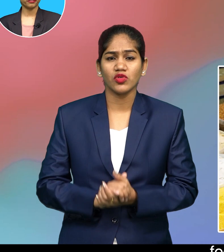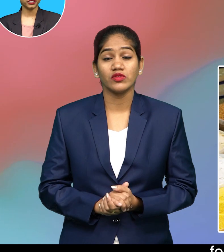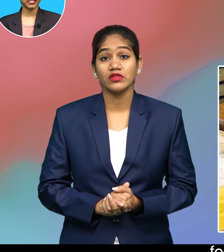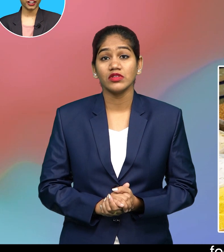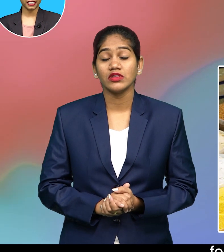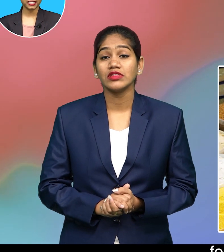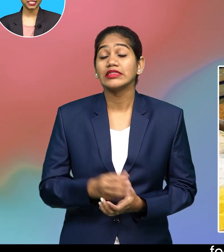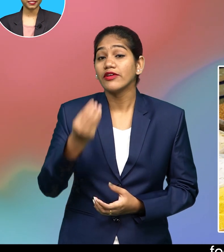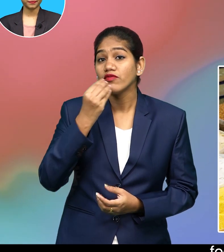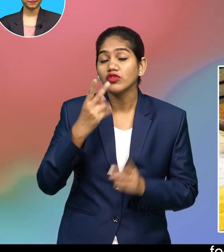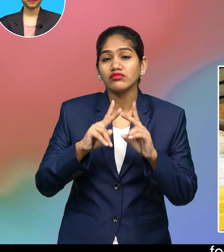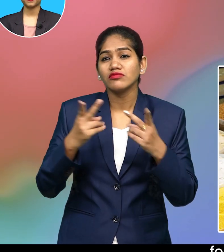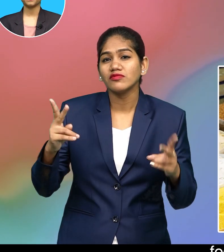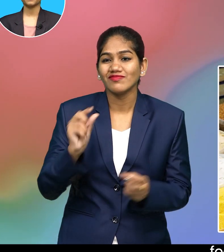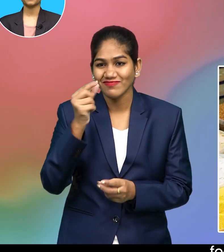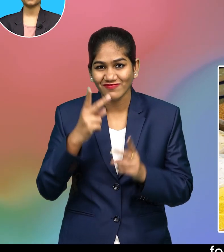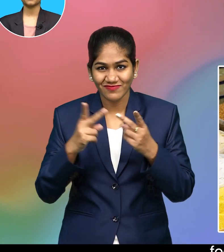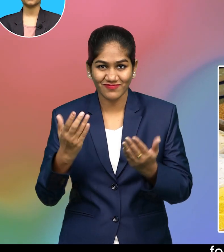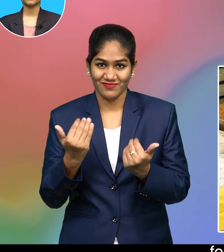Availability of food grains.